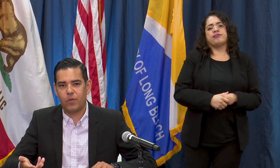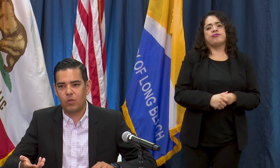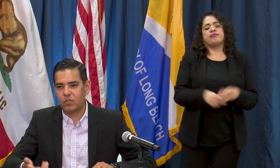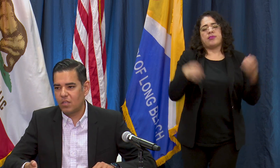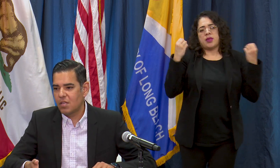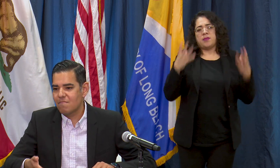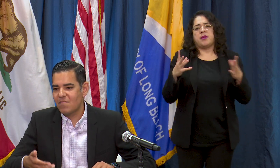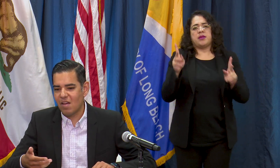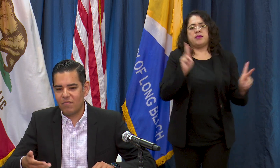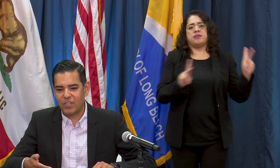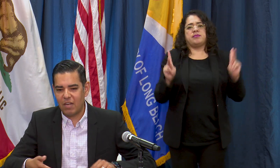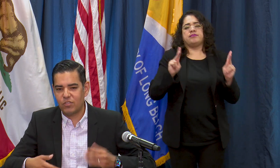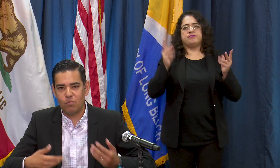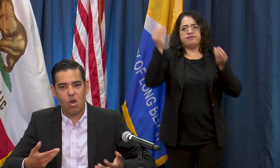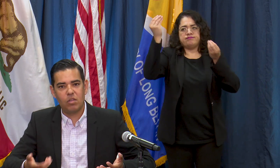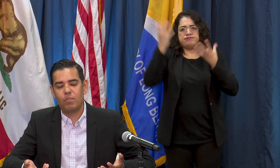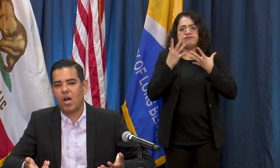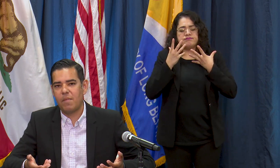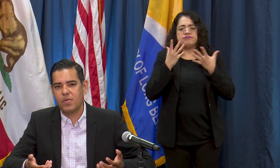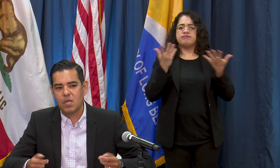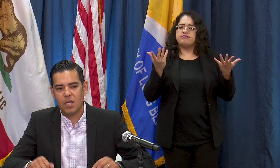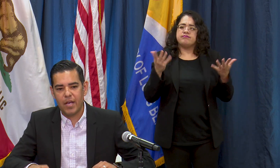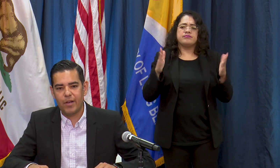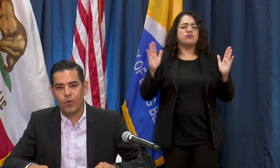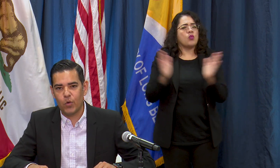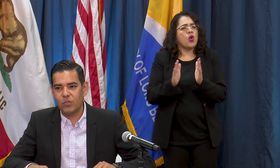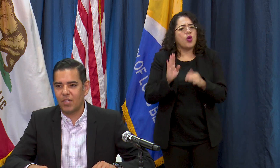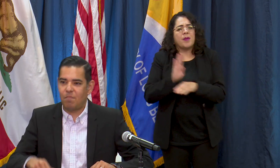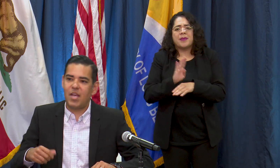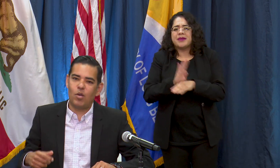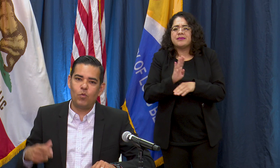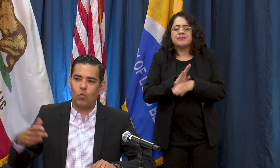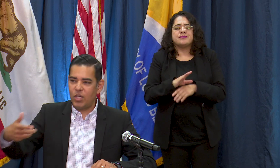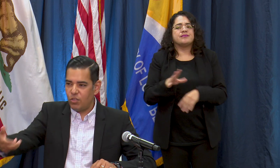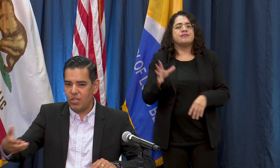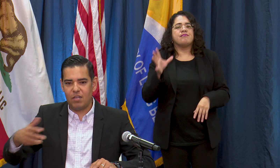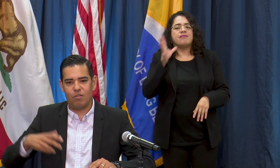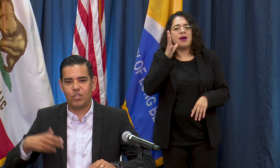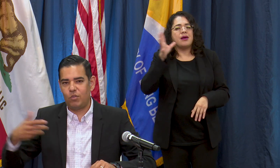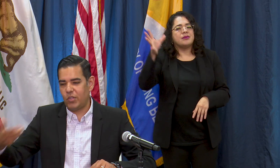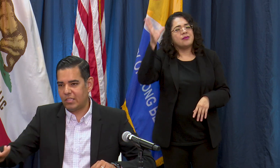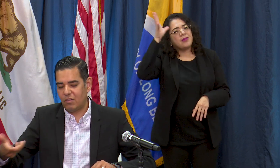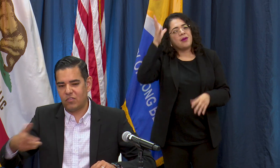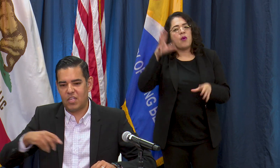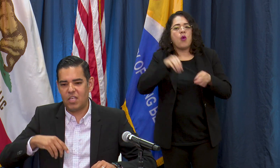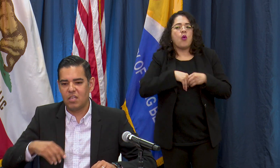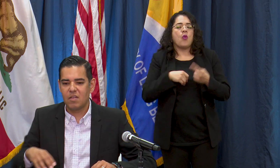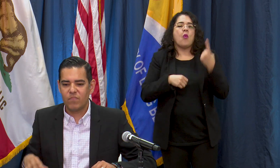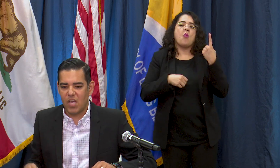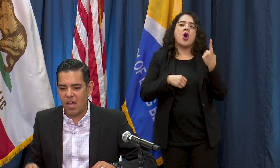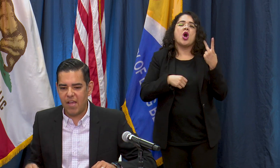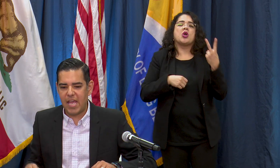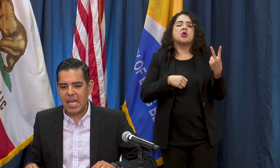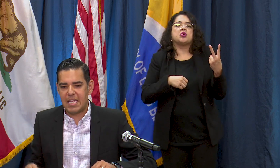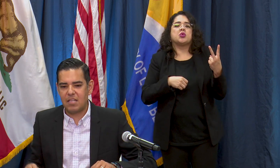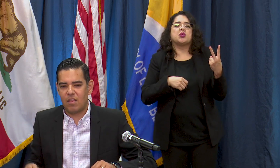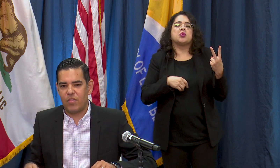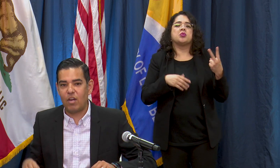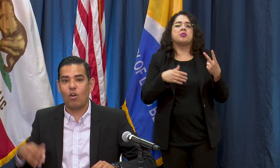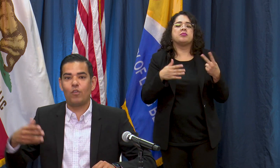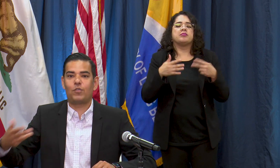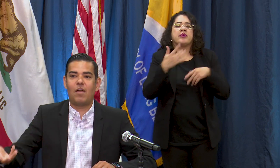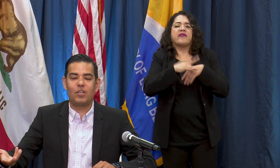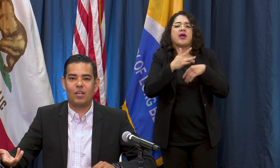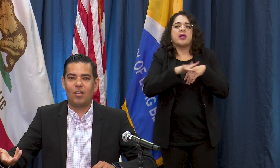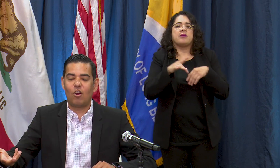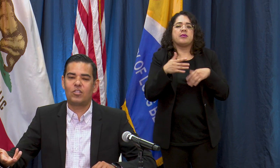from a lot of folks, kind of small and pop owners that might own 1 unit or 2 units in the city, and